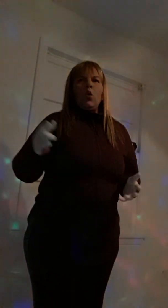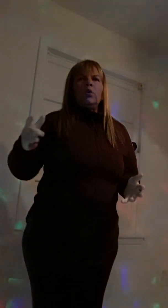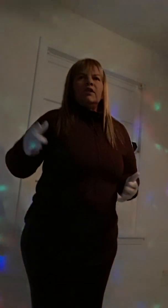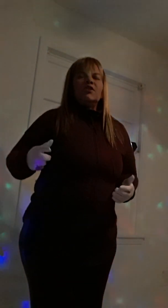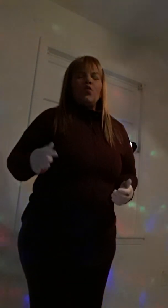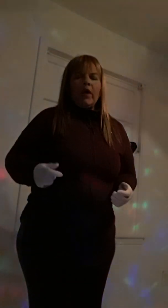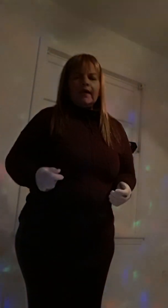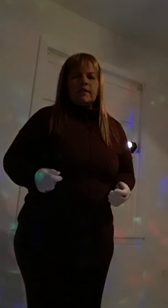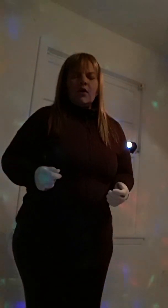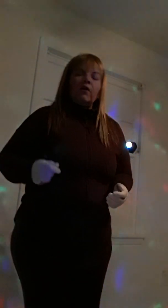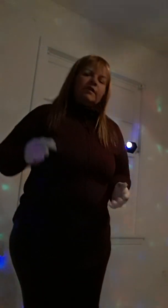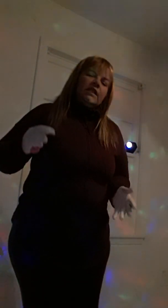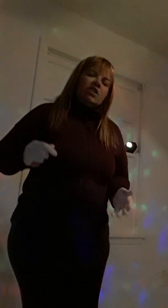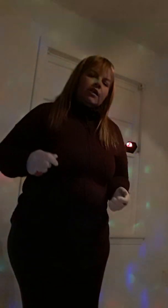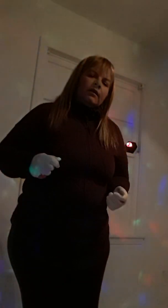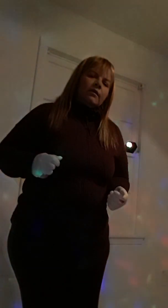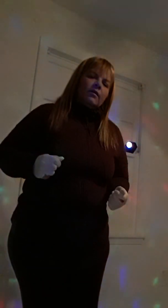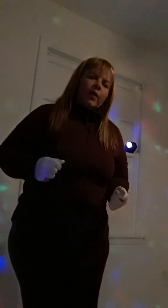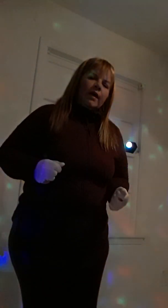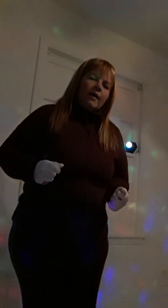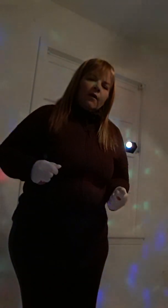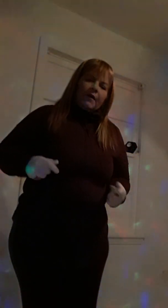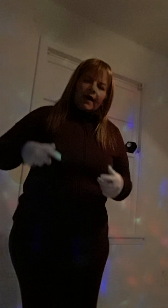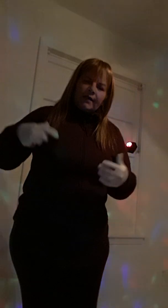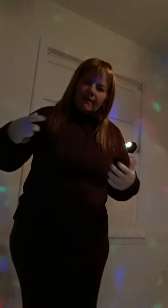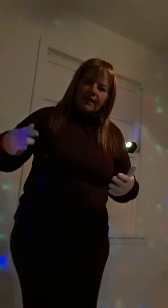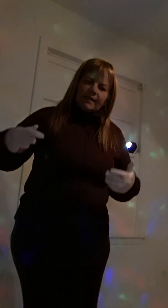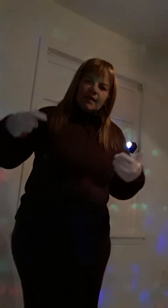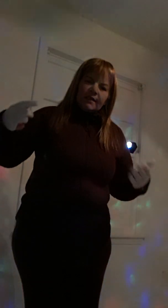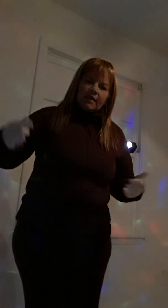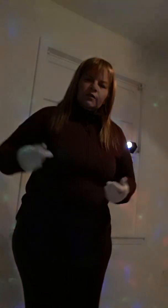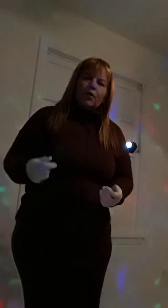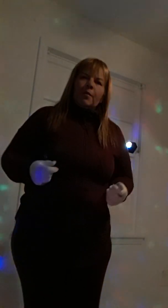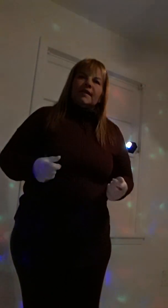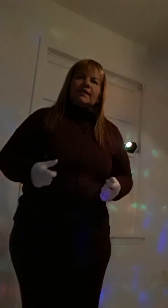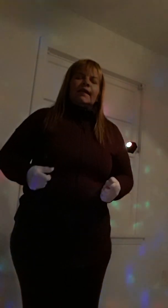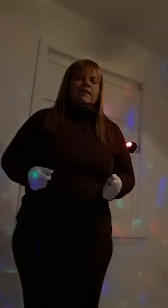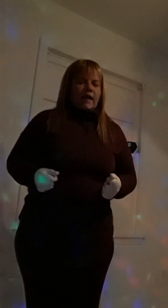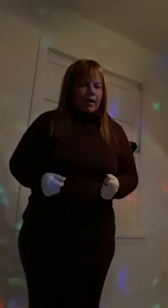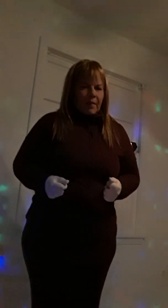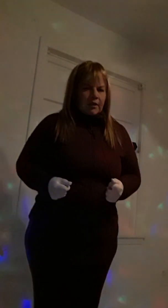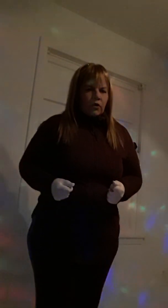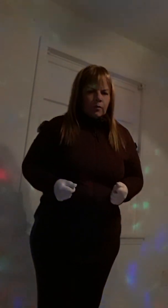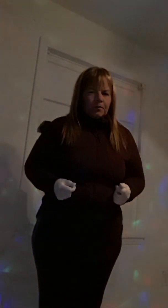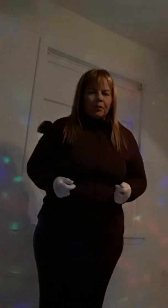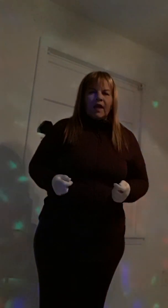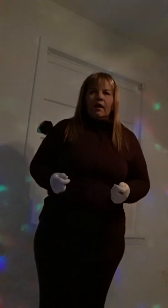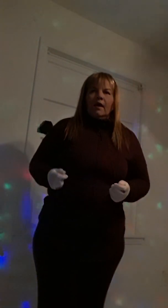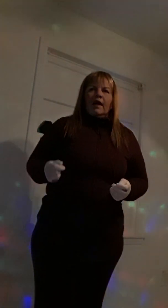all these ways of teaching, right, a través de estas formas de entrenamiento. And